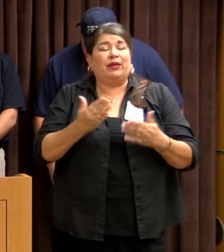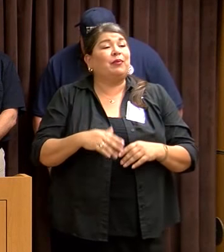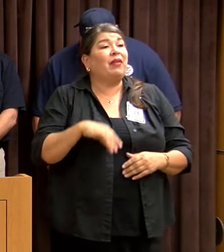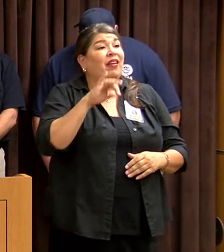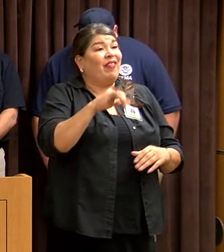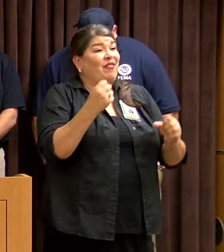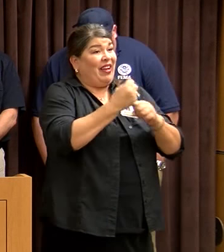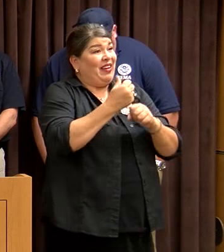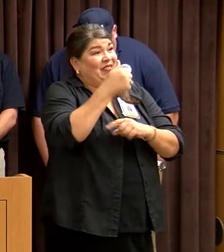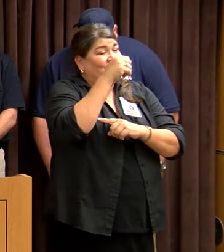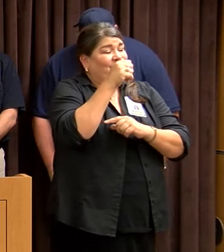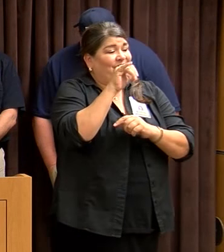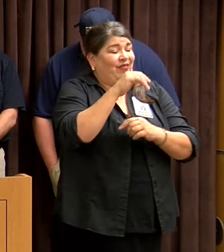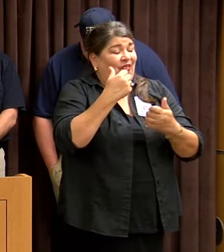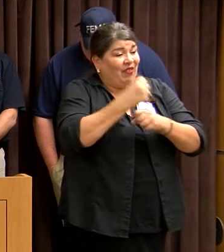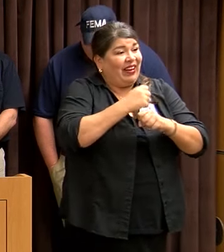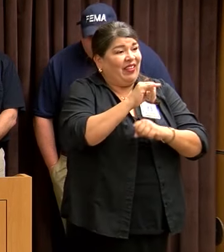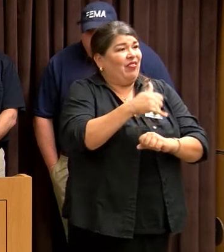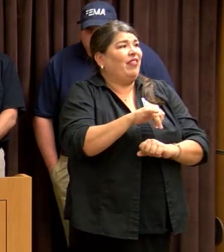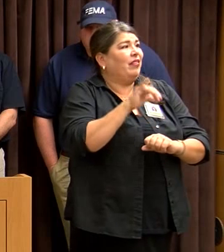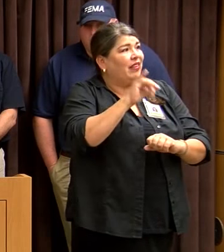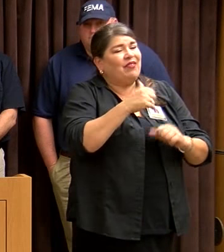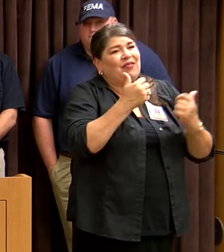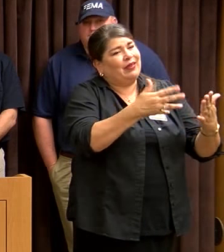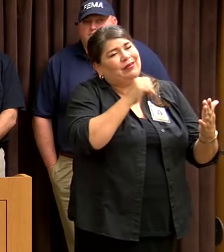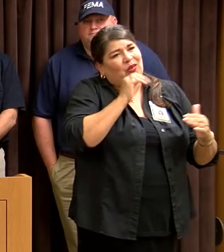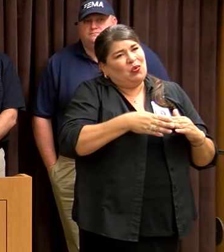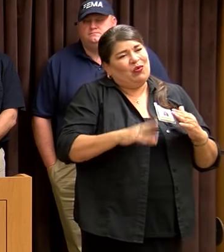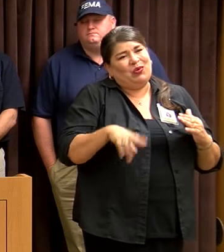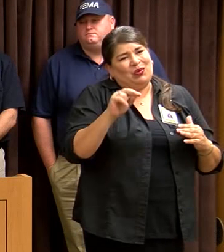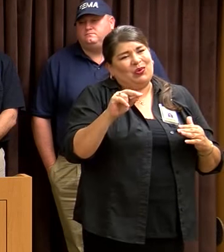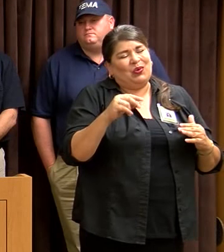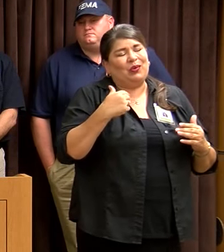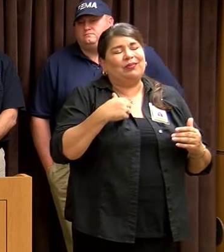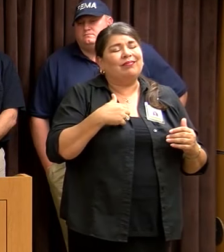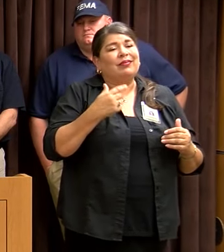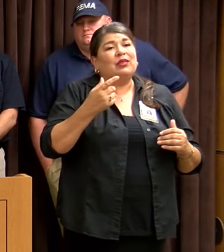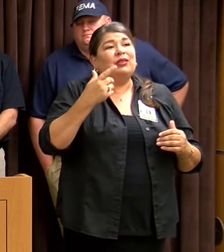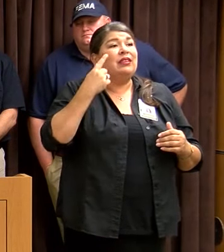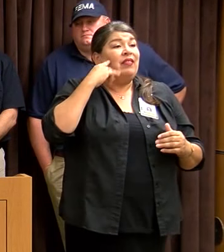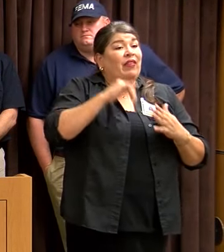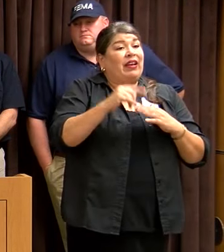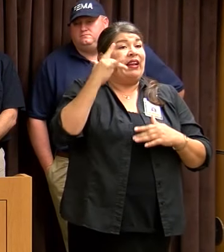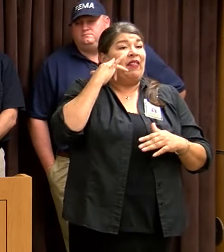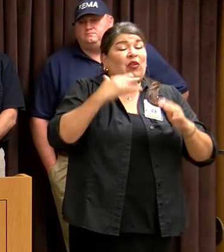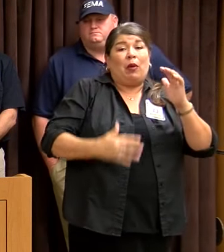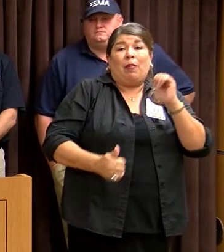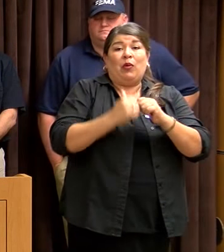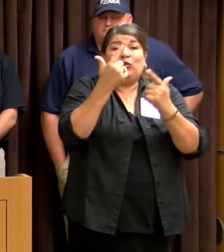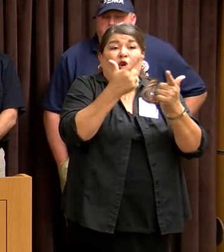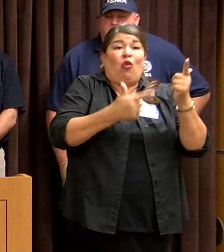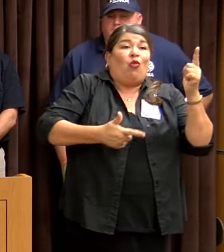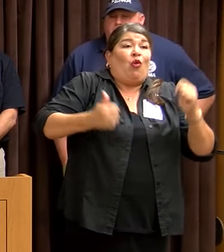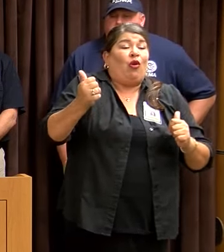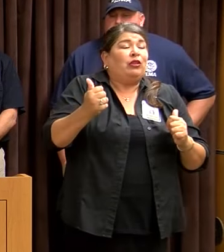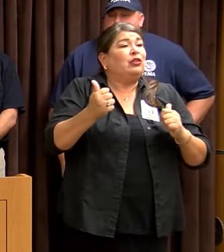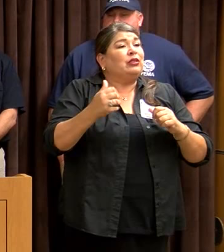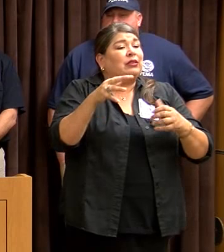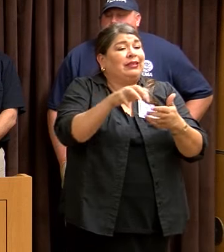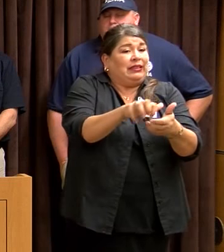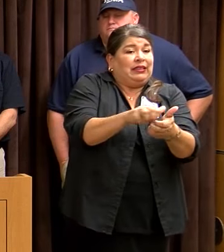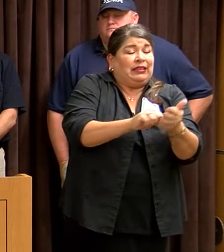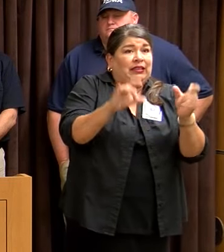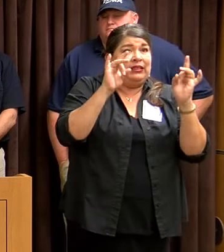over. I think you've heard that plain and clear. California's largest and most damaging fires have occurred in the fall months that